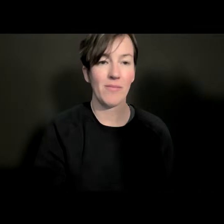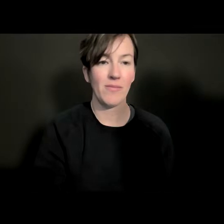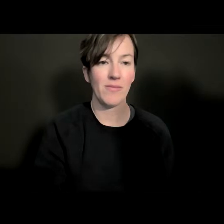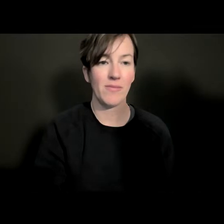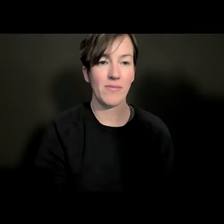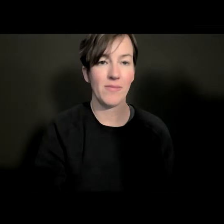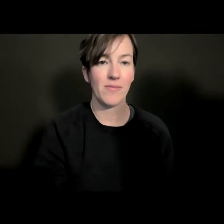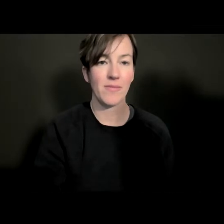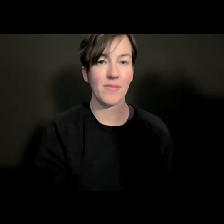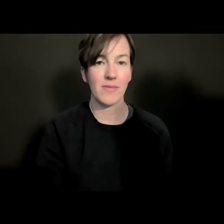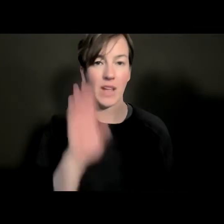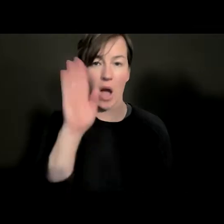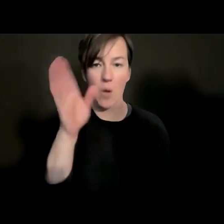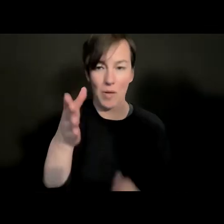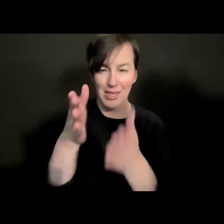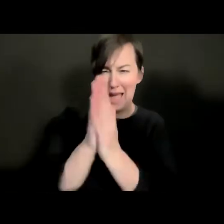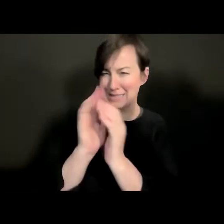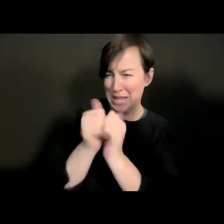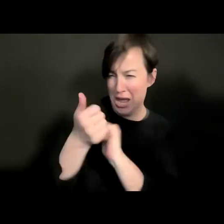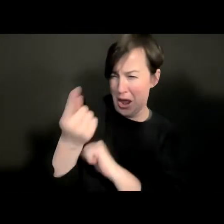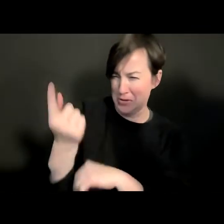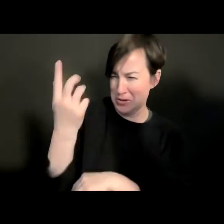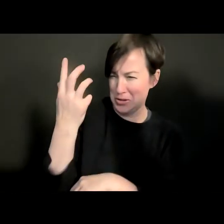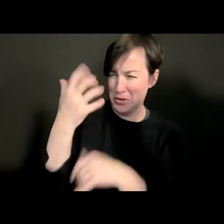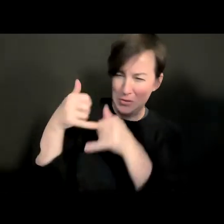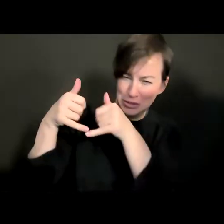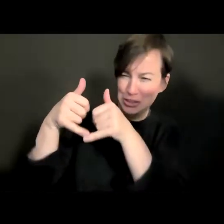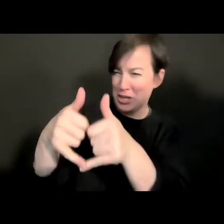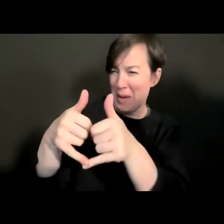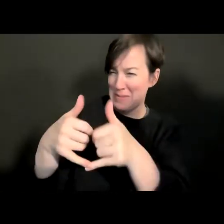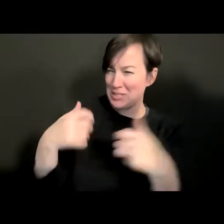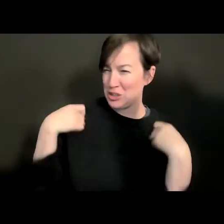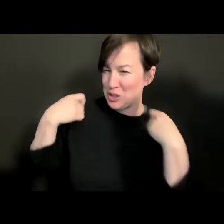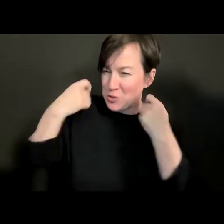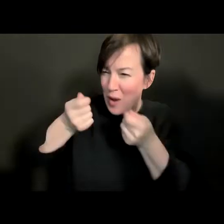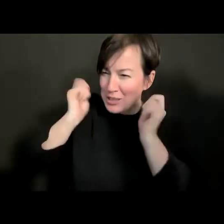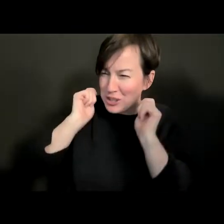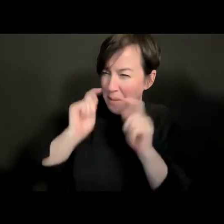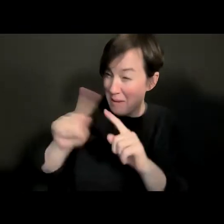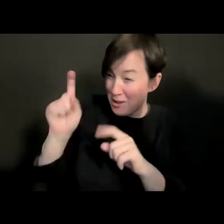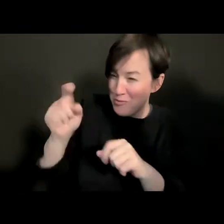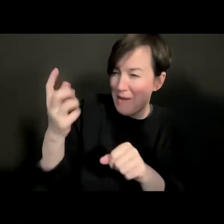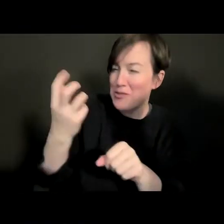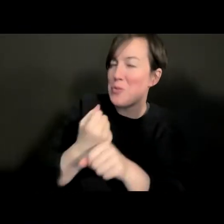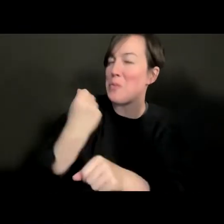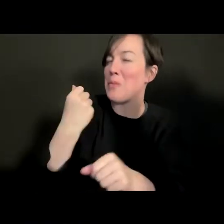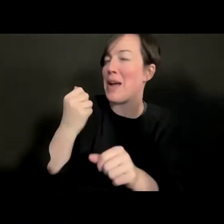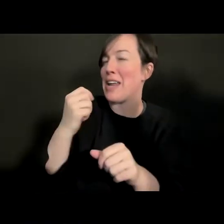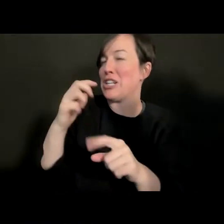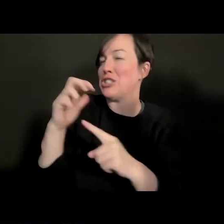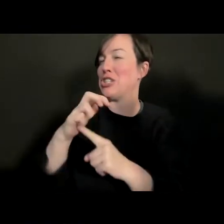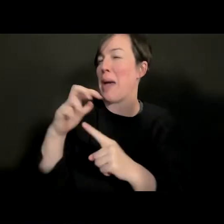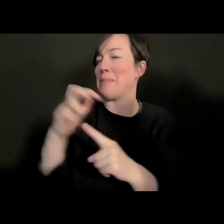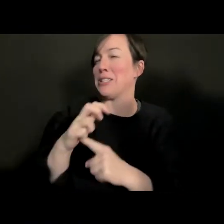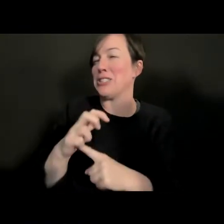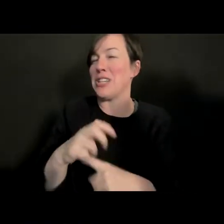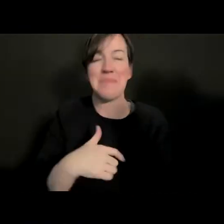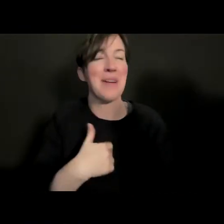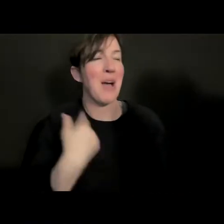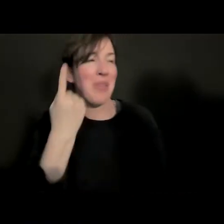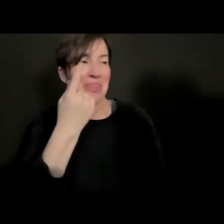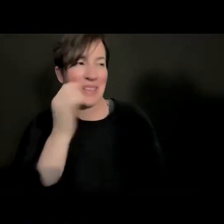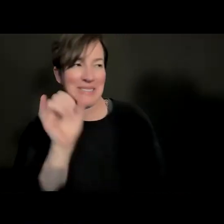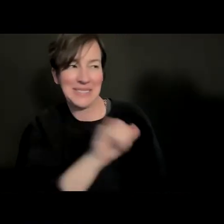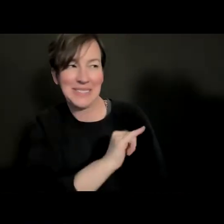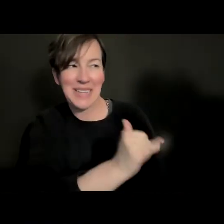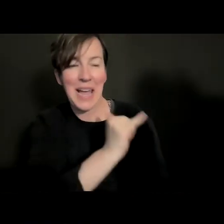I would ask how you get a championship sweatshirt, but apparently you have to win a championship. huh? Right? I was going to ask the same Yeah.